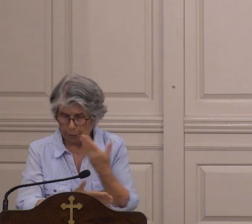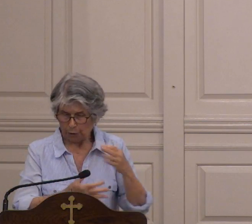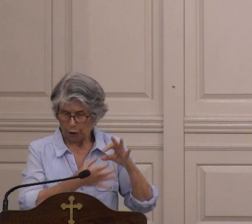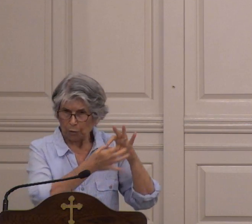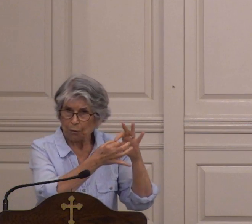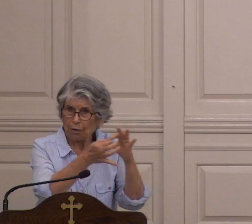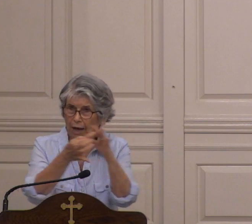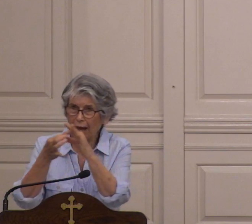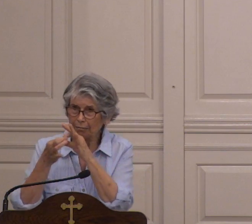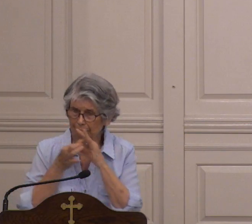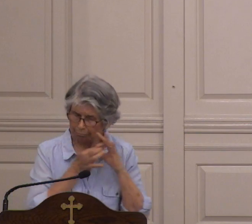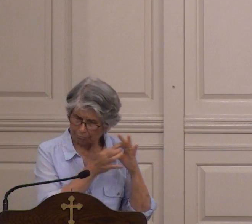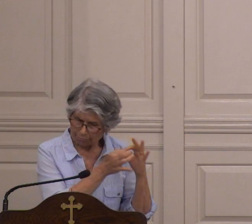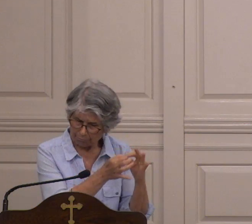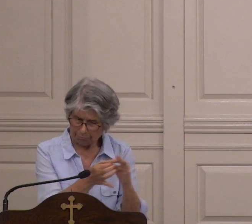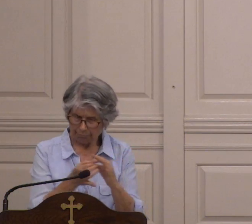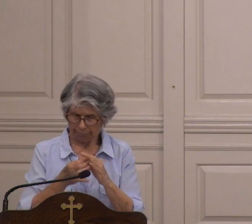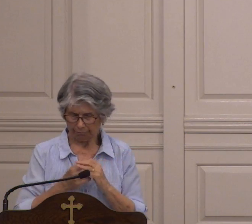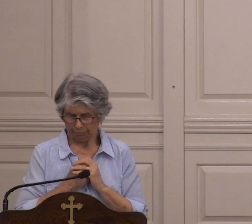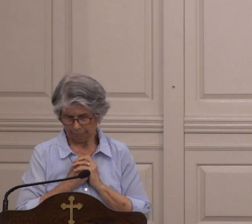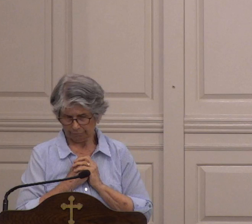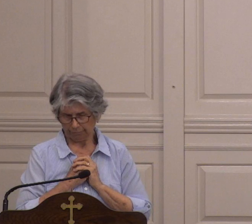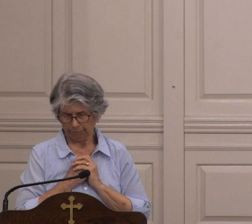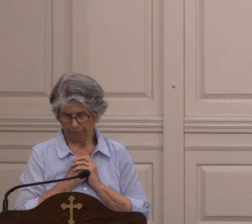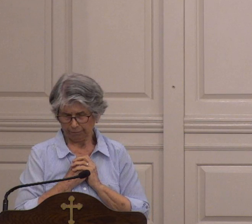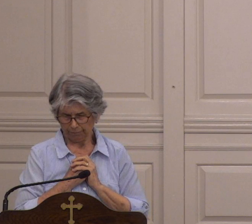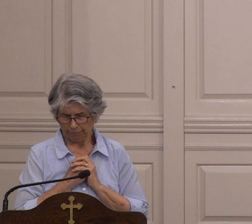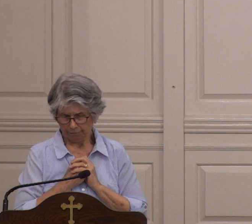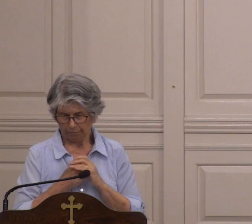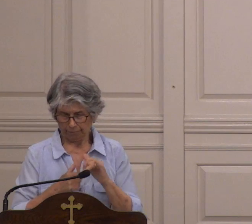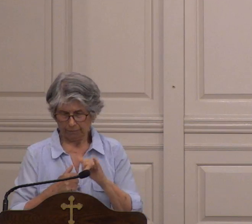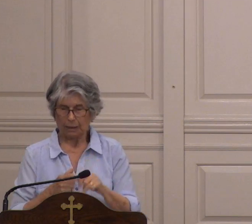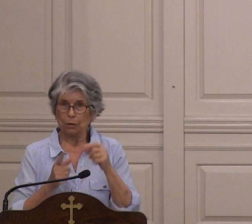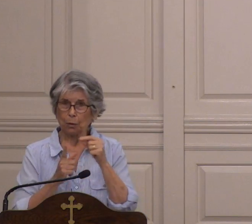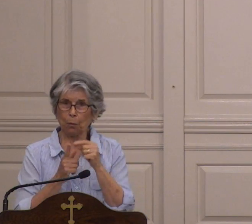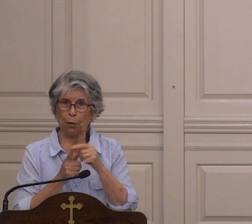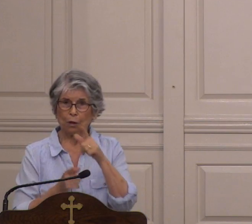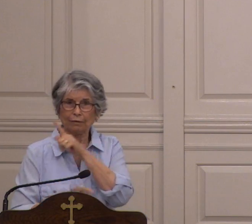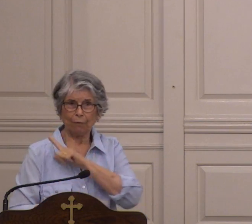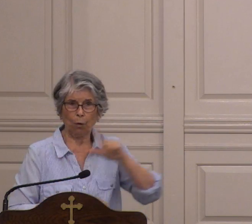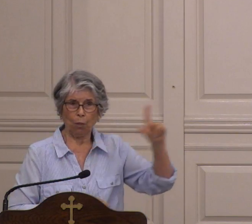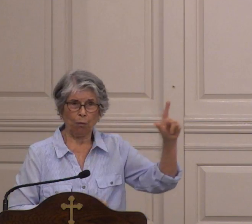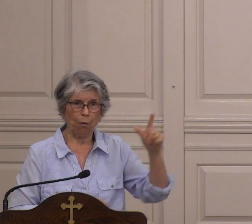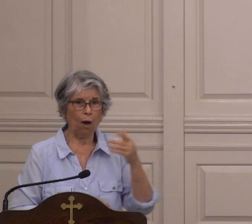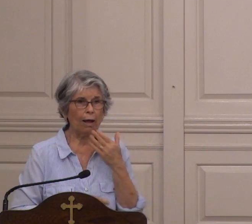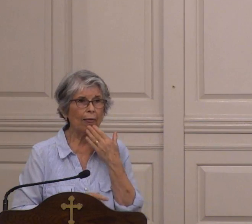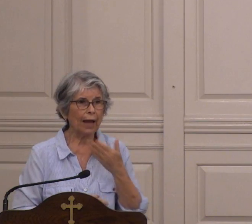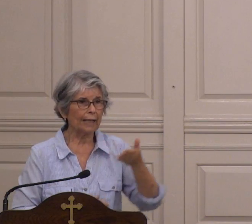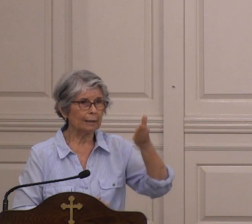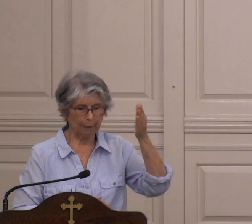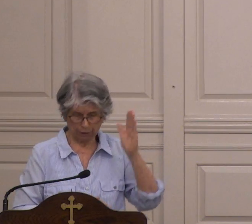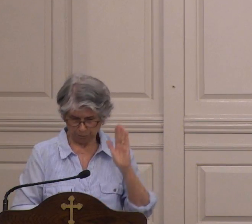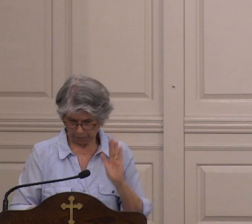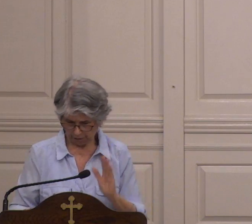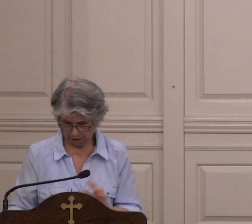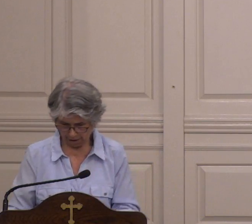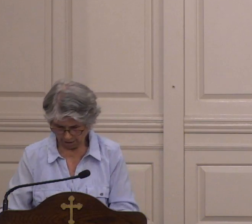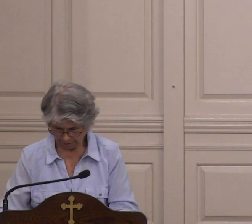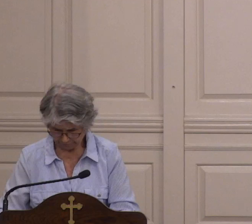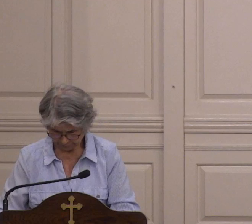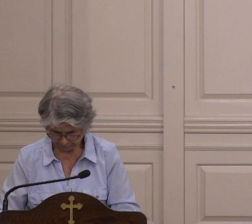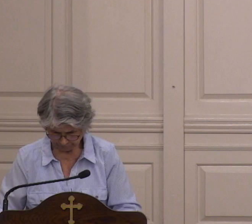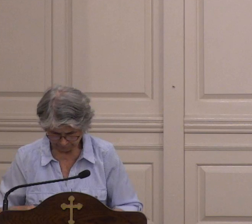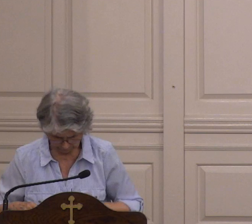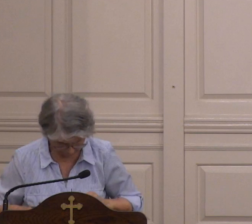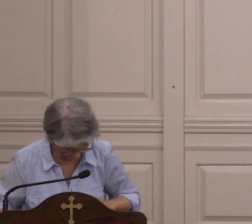and the sprinkled blood that speaks more eloquently than that of Abel. The word of the Lord. Thanks